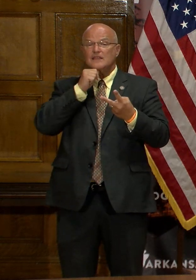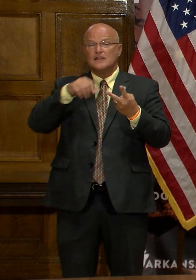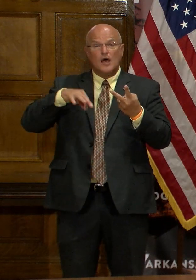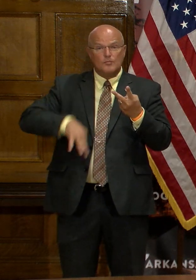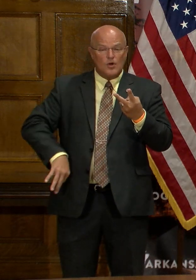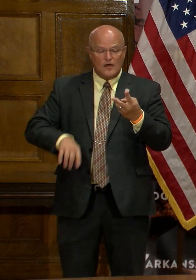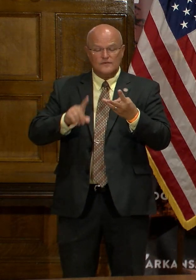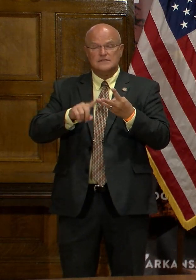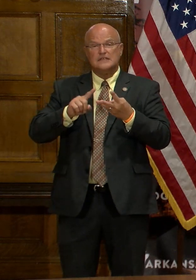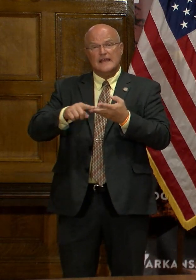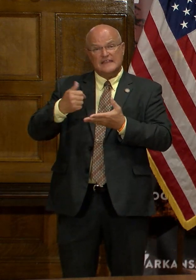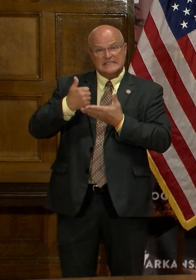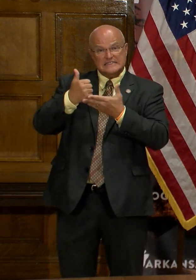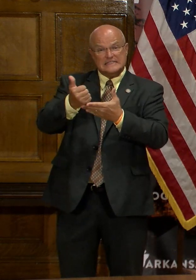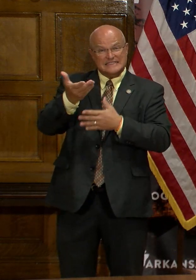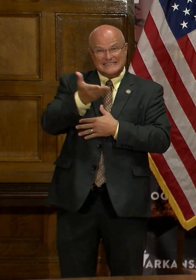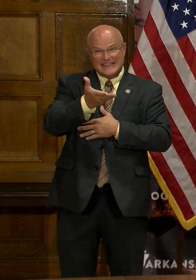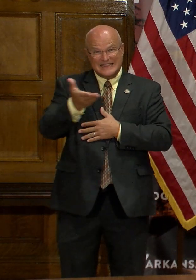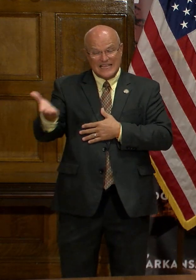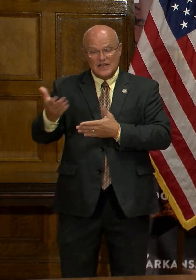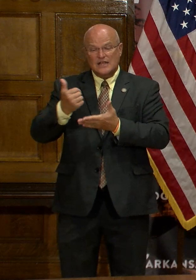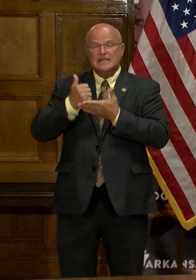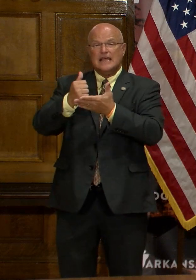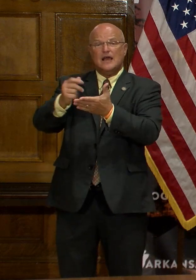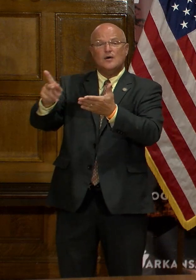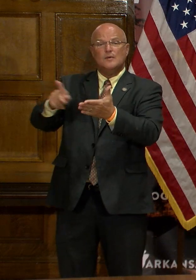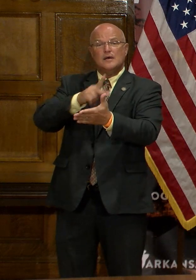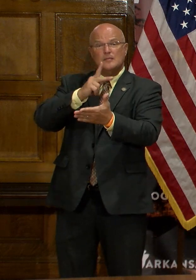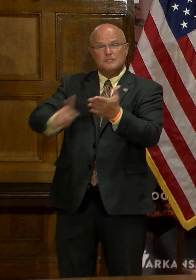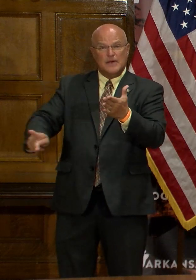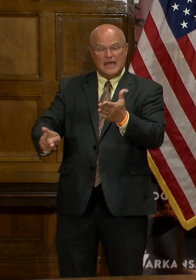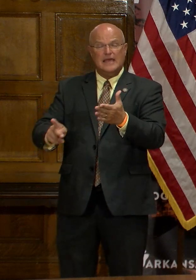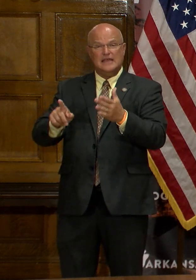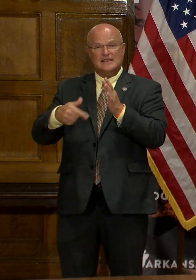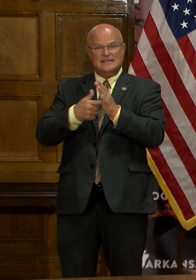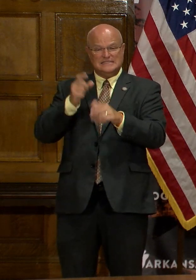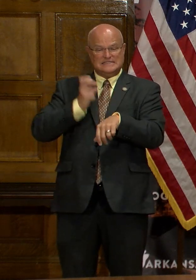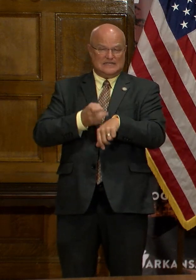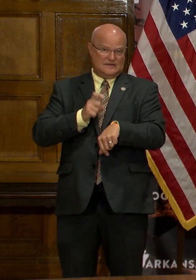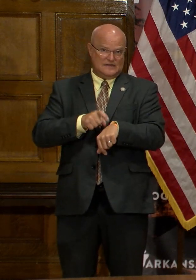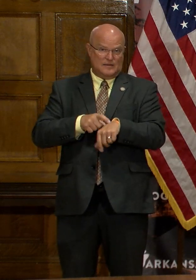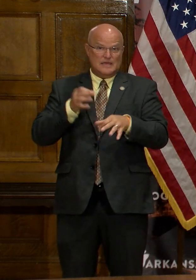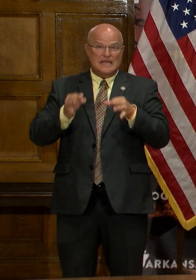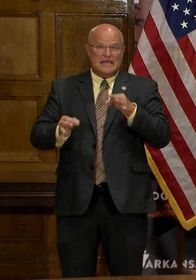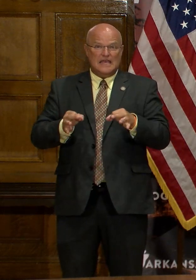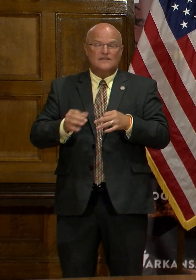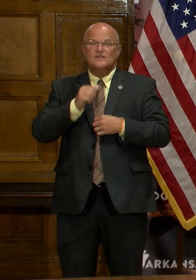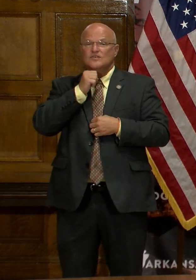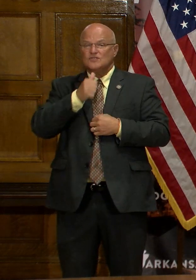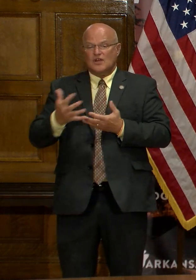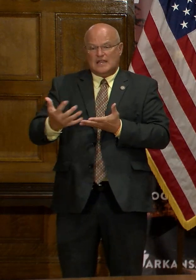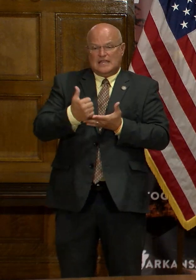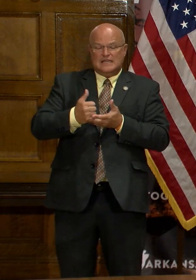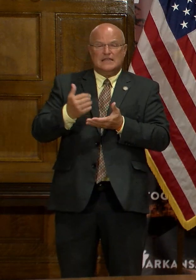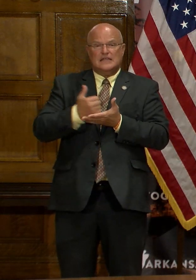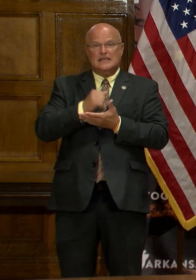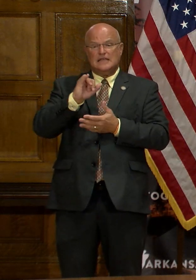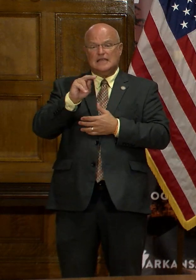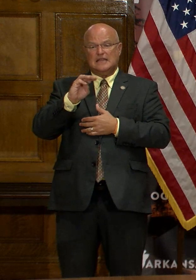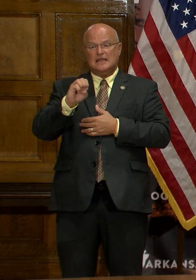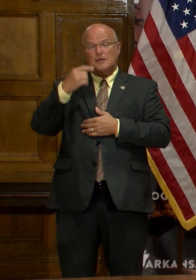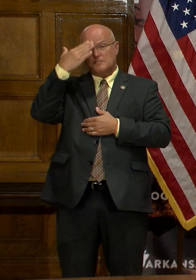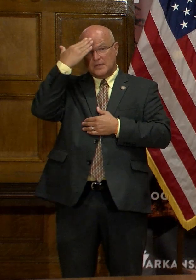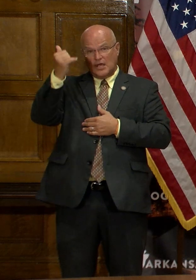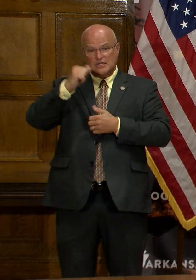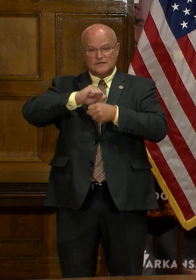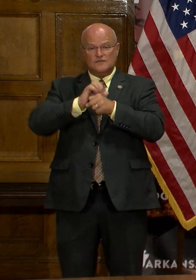the assistance that is out there to help you get over a tough time if you're having a lost income because of COVID reasons.